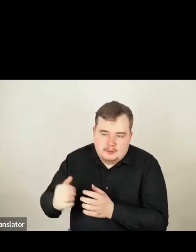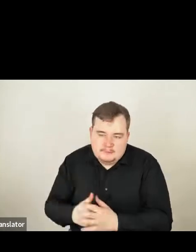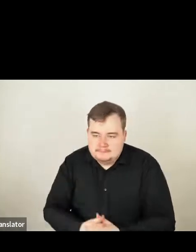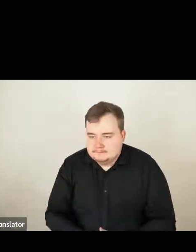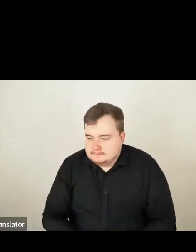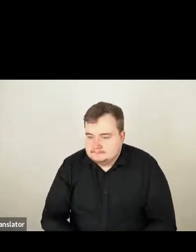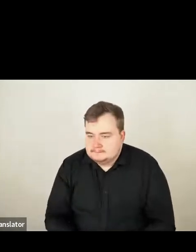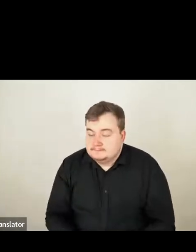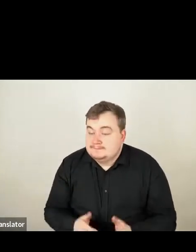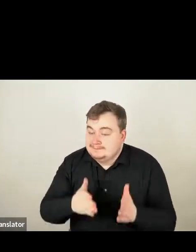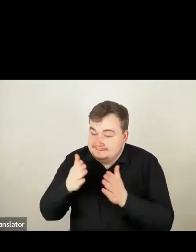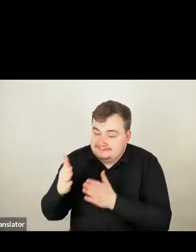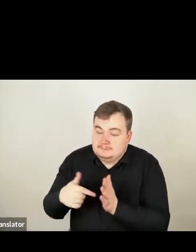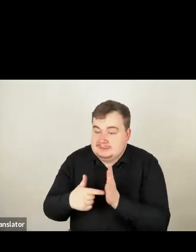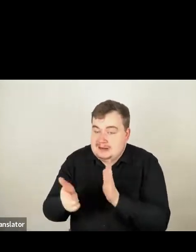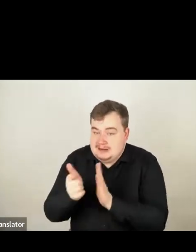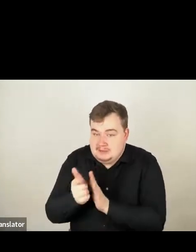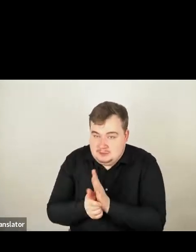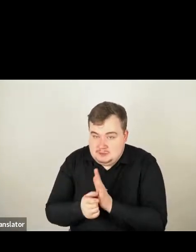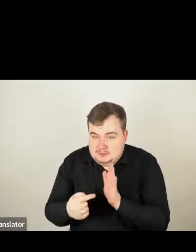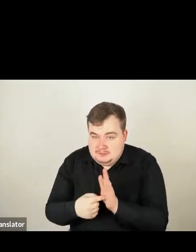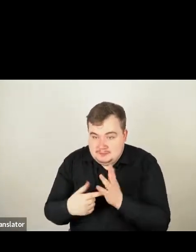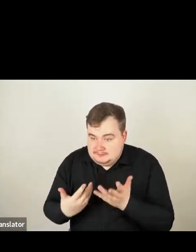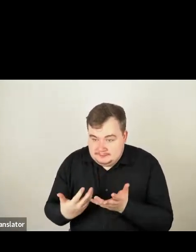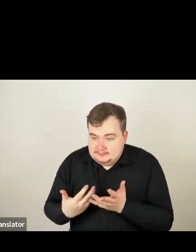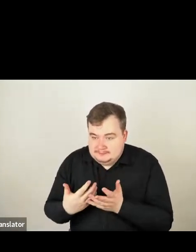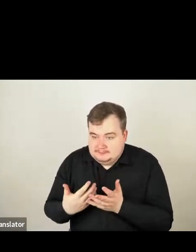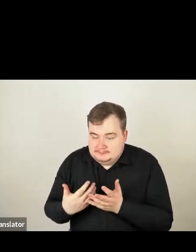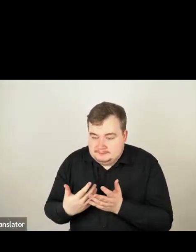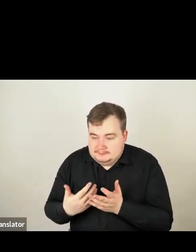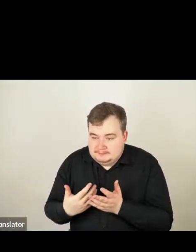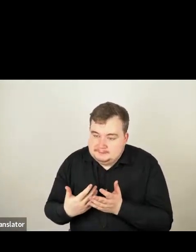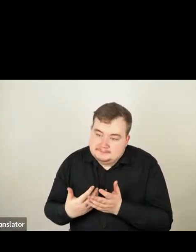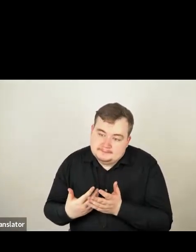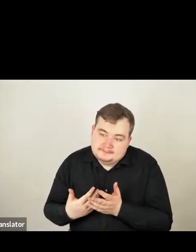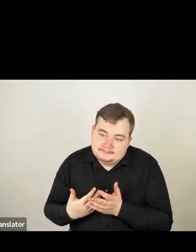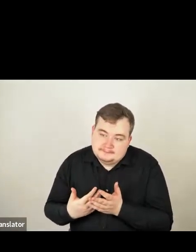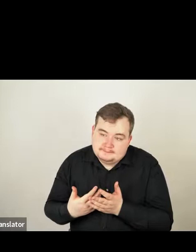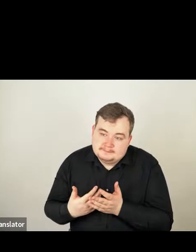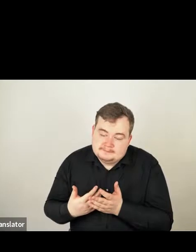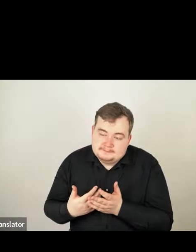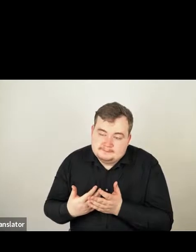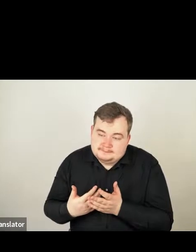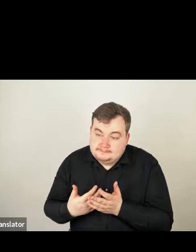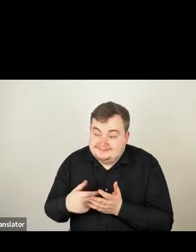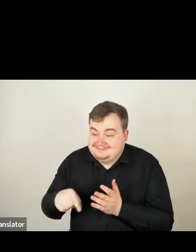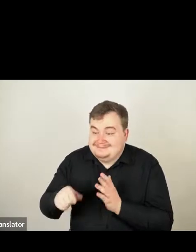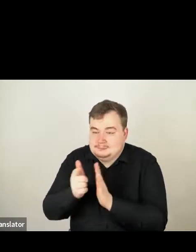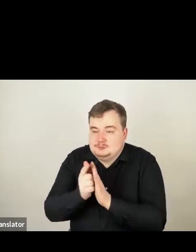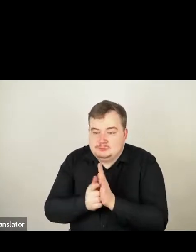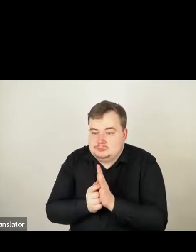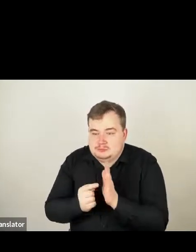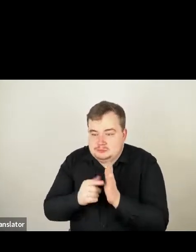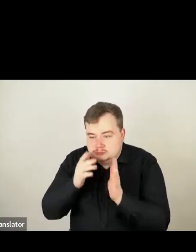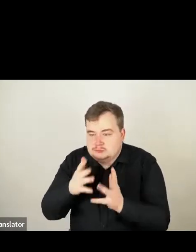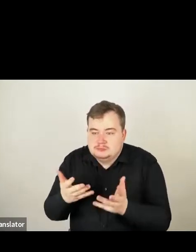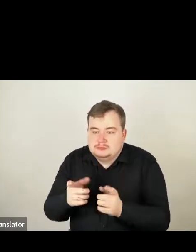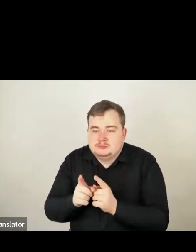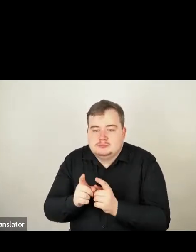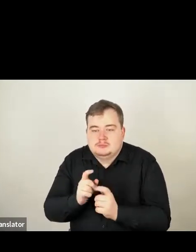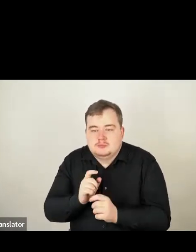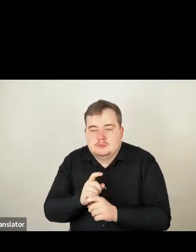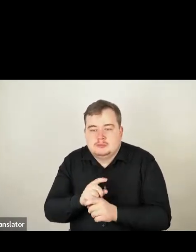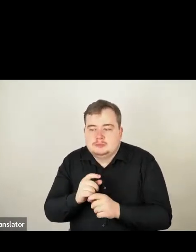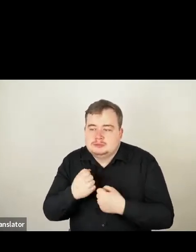of law on juvenile justice. Or I can mention here the law for the protection against